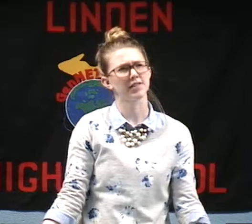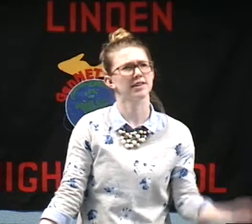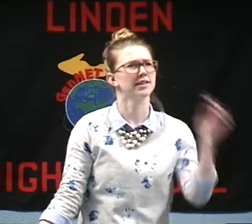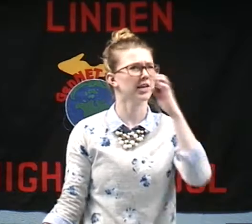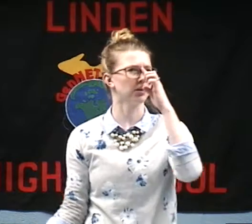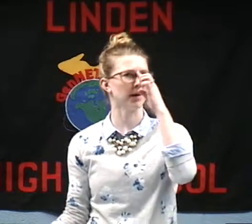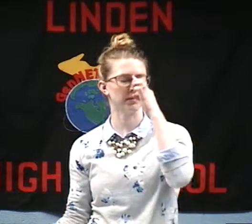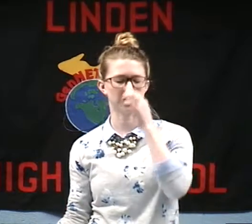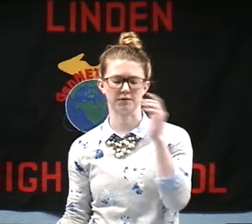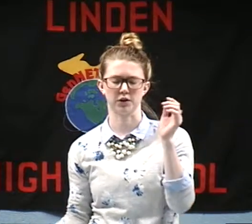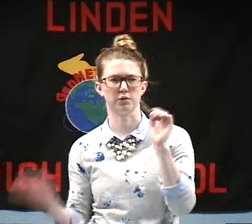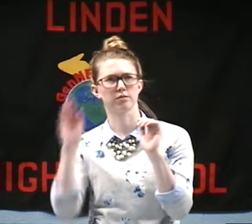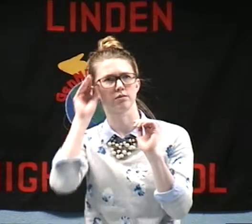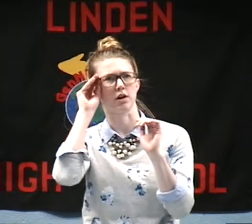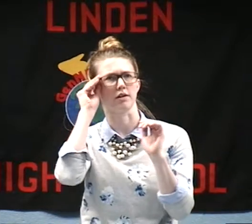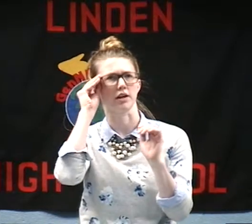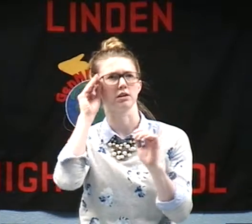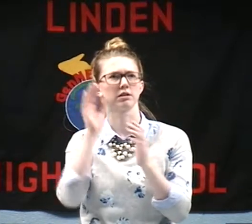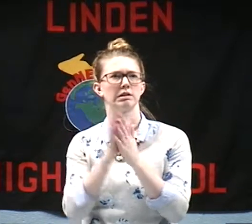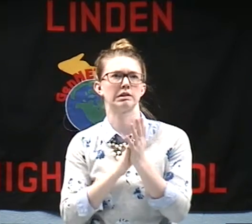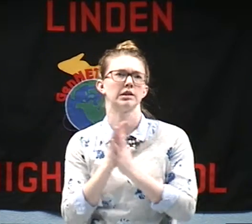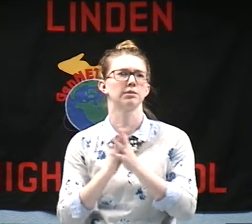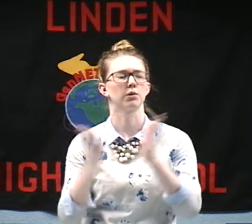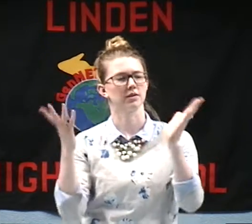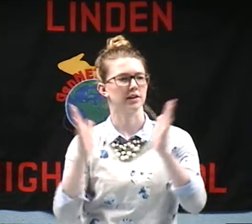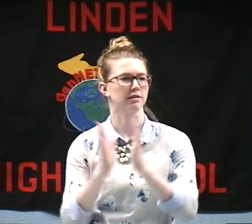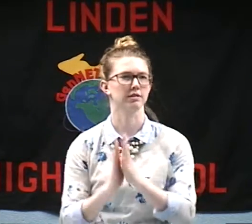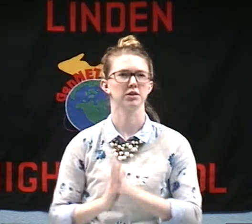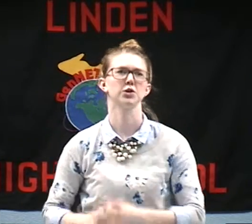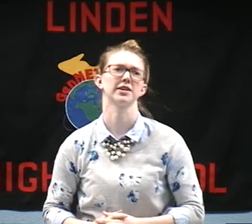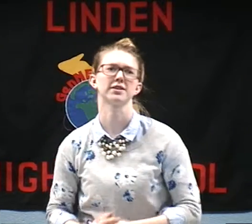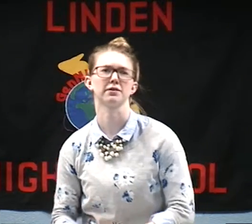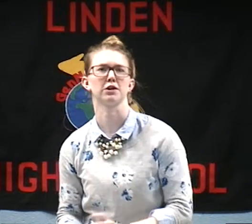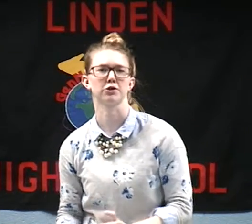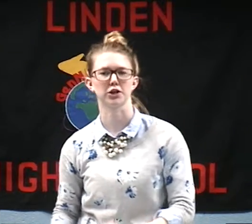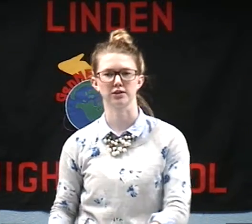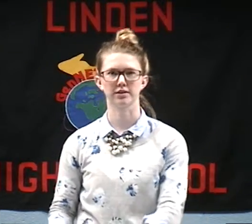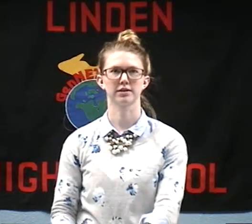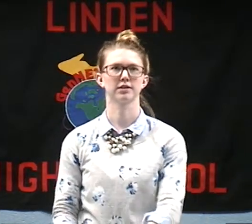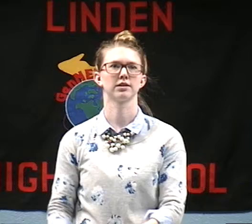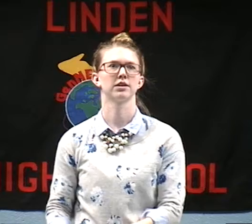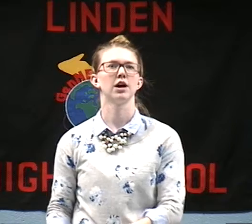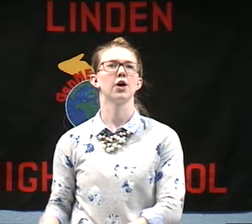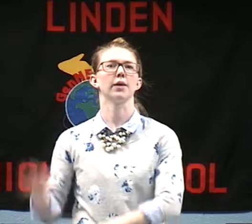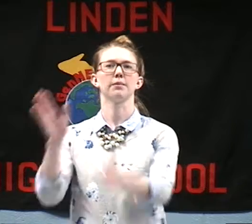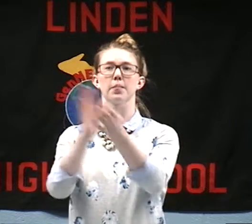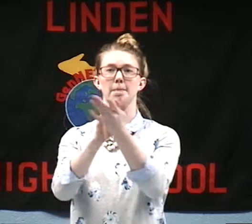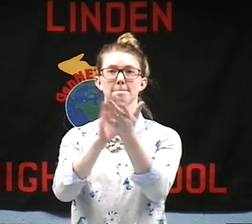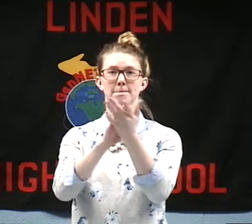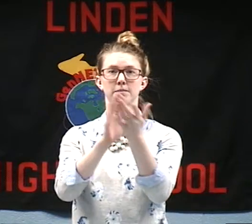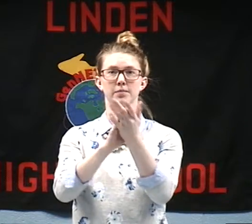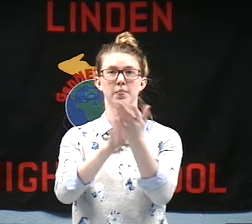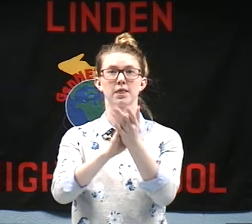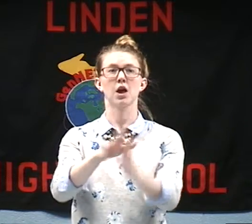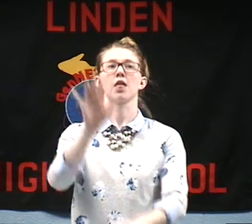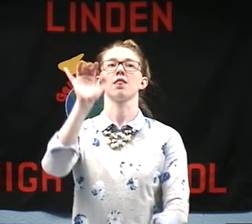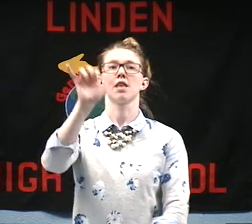Davidson, this actually might be done for you already, but we'll see. You can still follow directions. Okay.